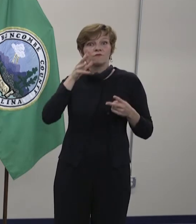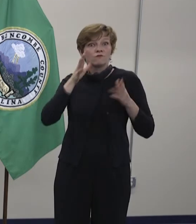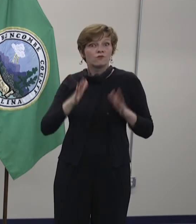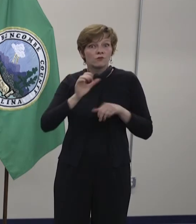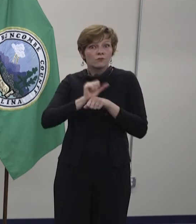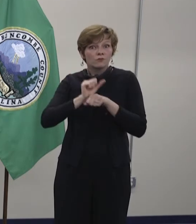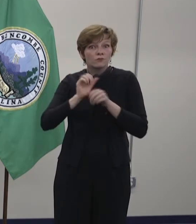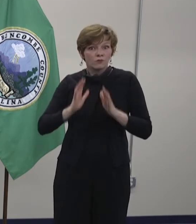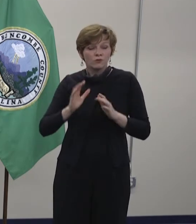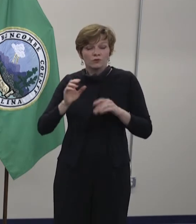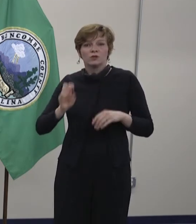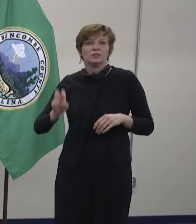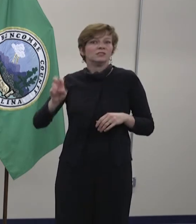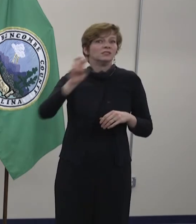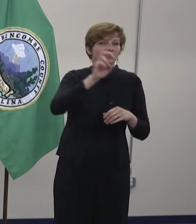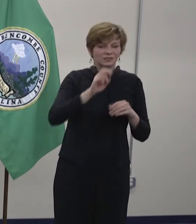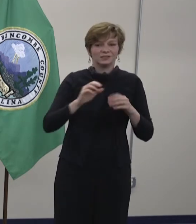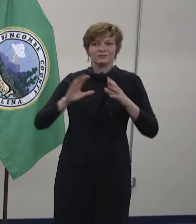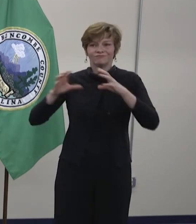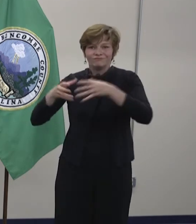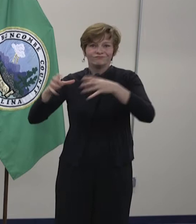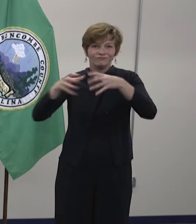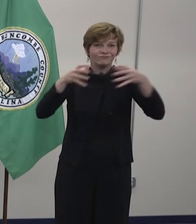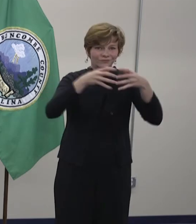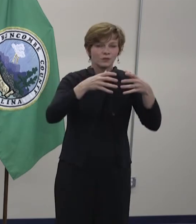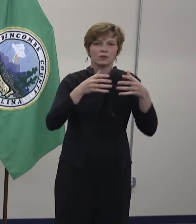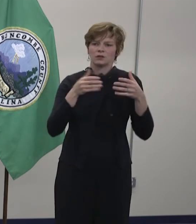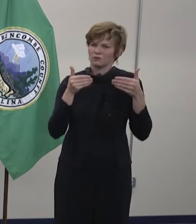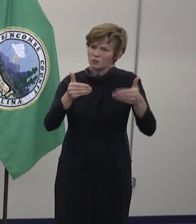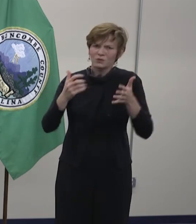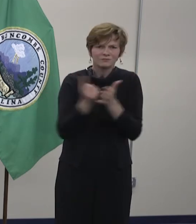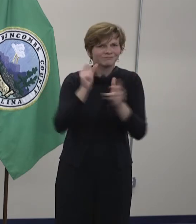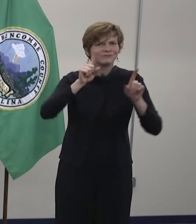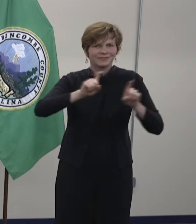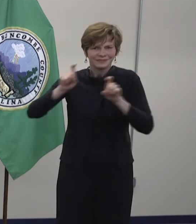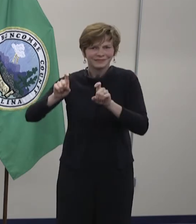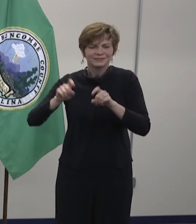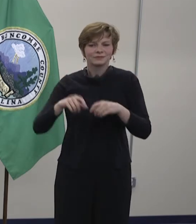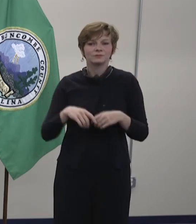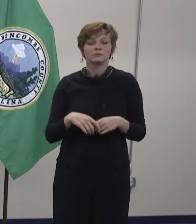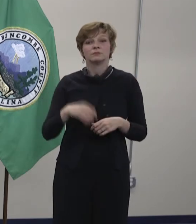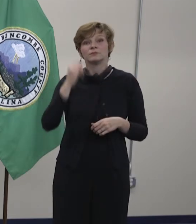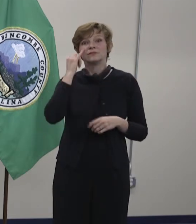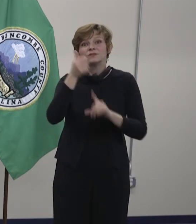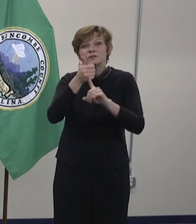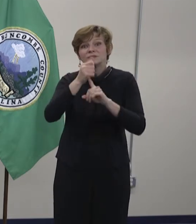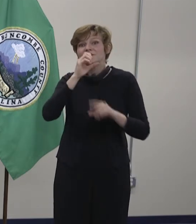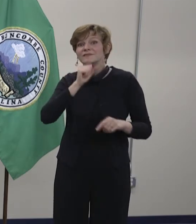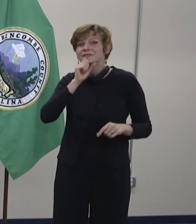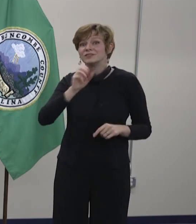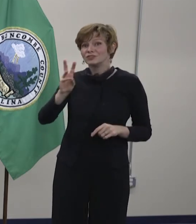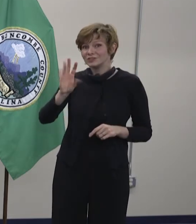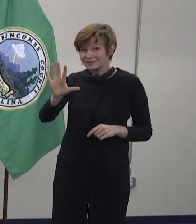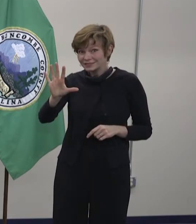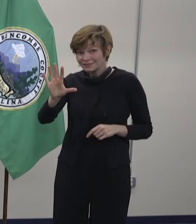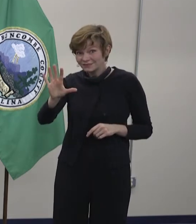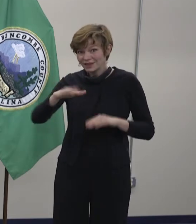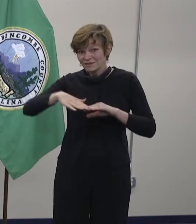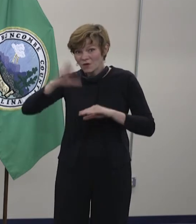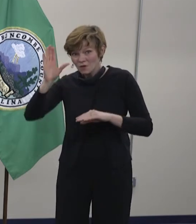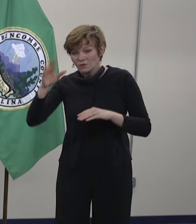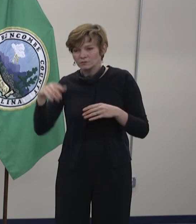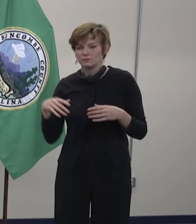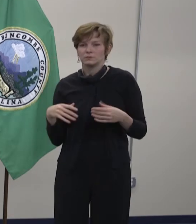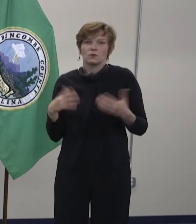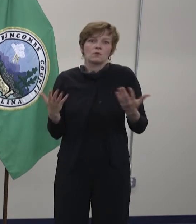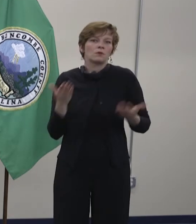tested. If you are someone over 65 or you are someone of any age with underlying